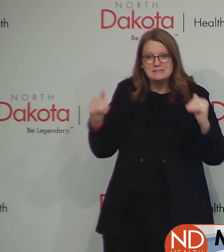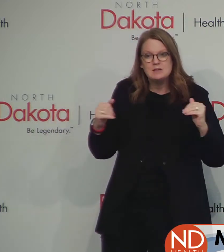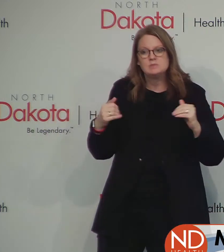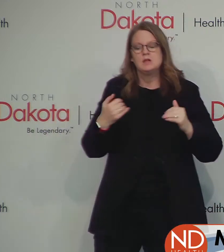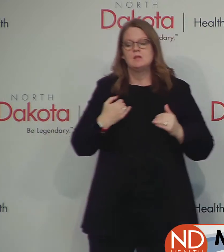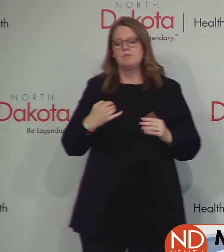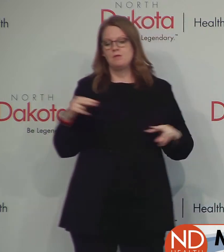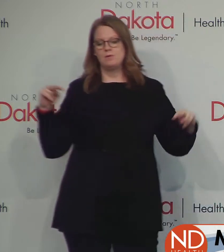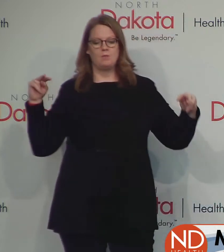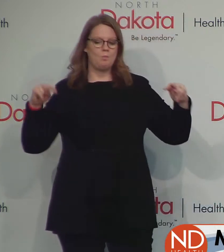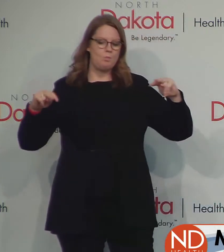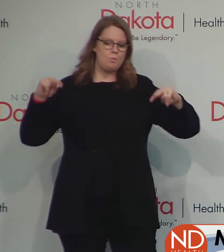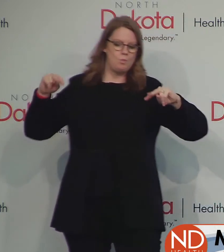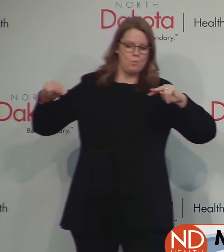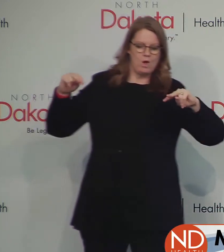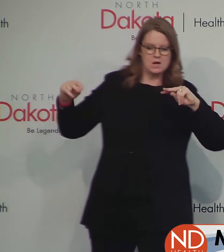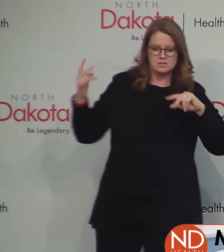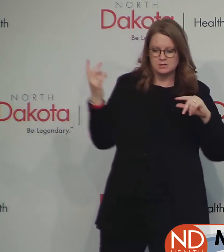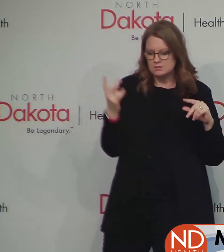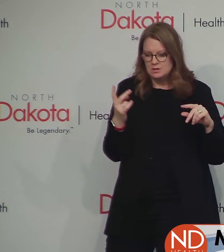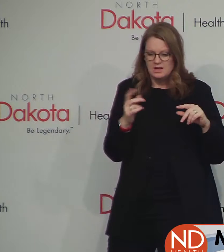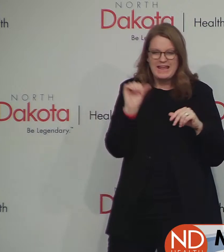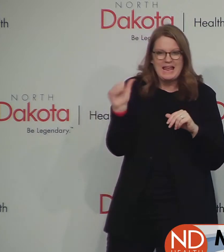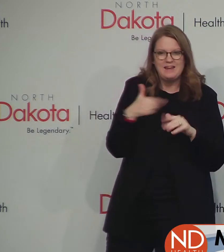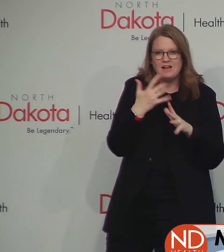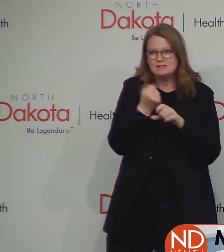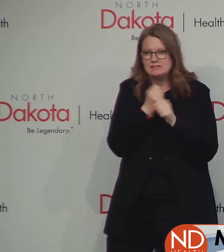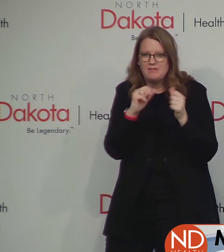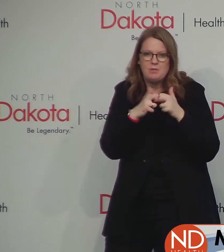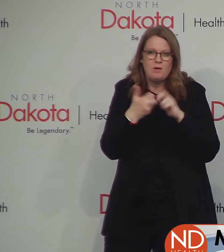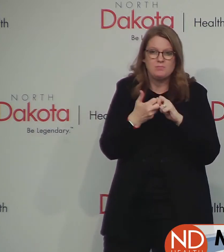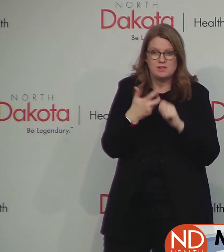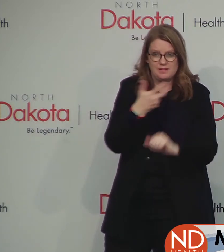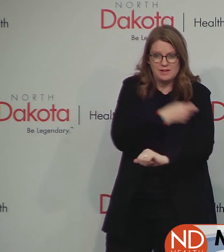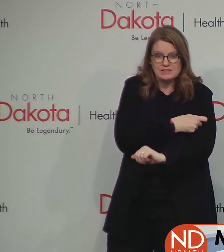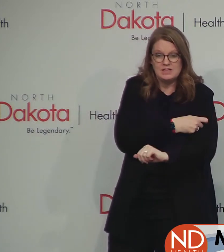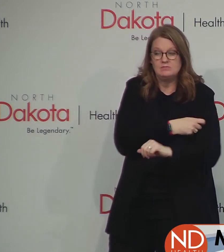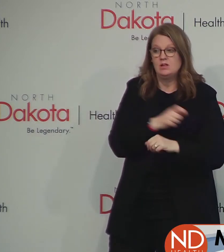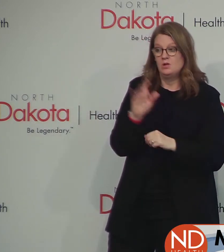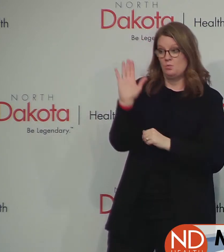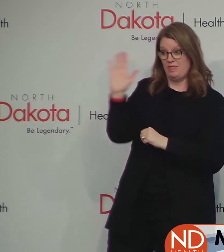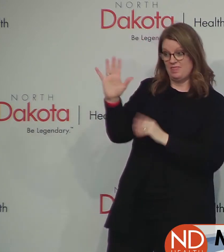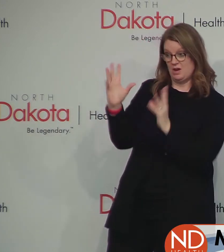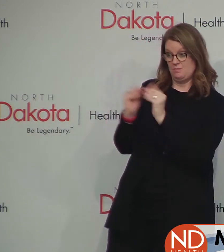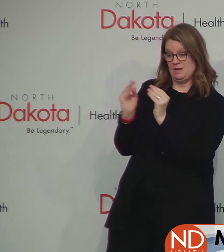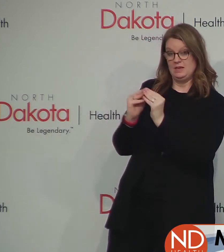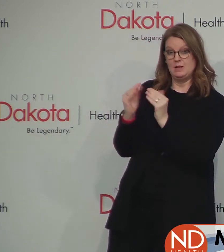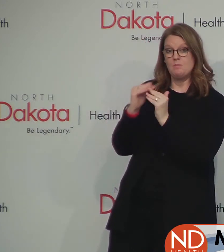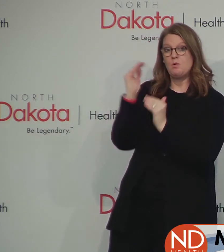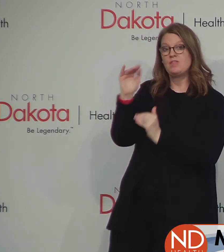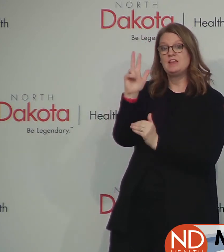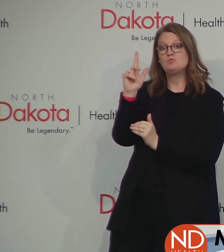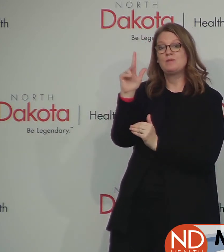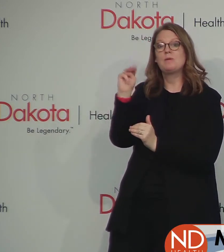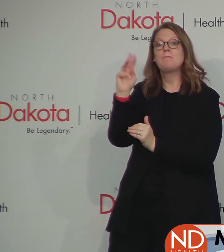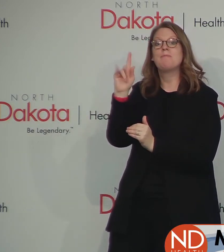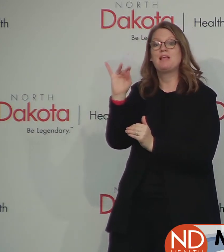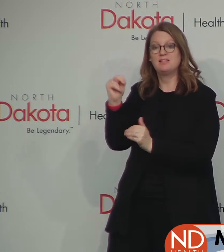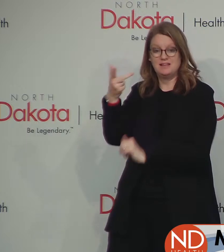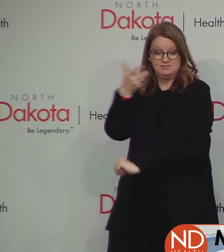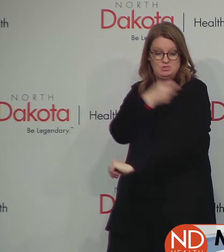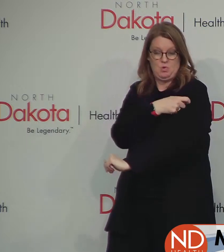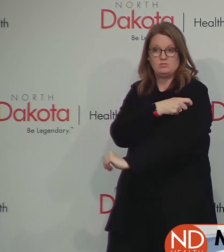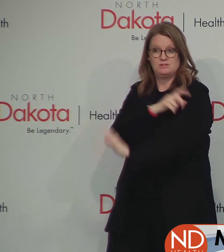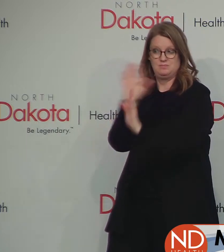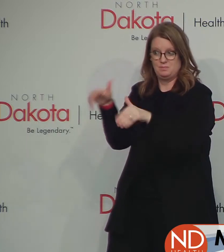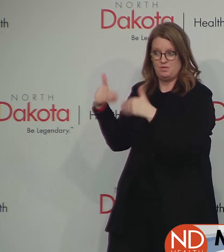safety signals related to all vaccines. At the time of their meeting, more than 23 million doses had been